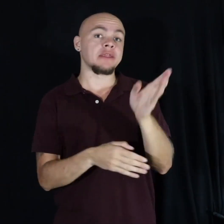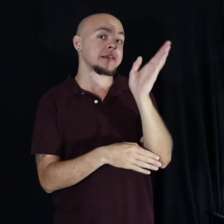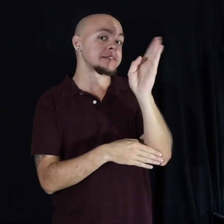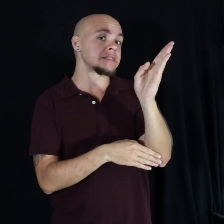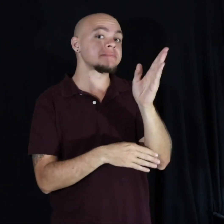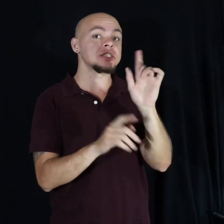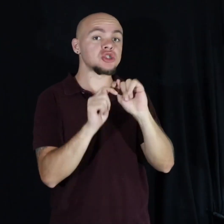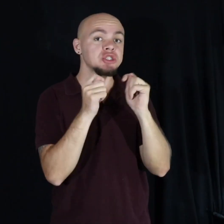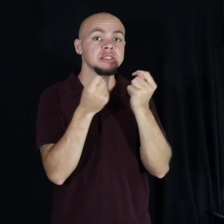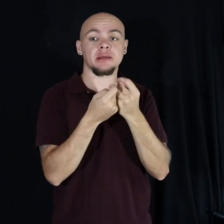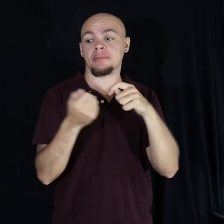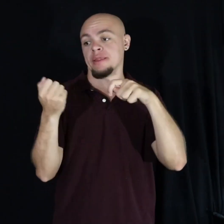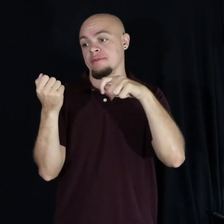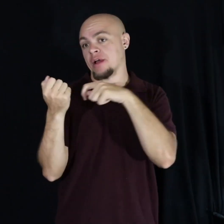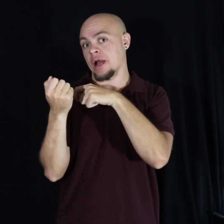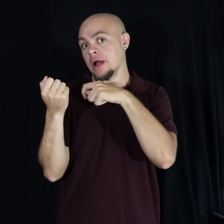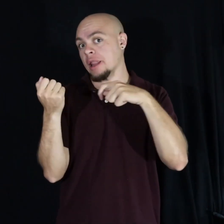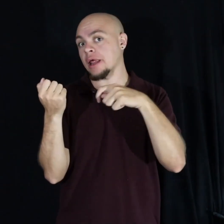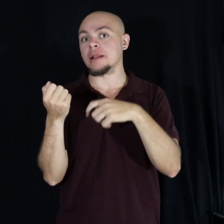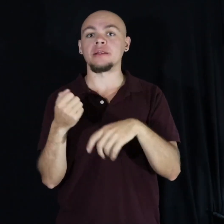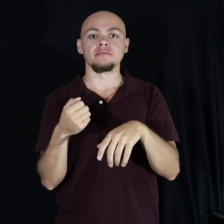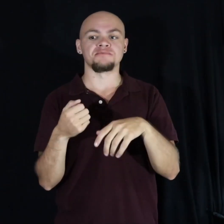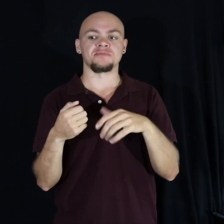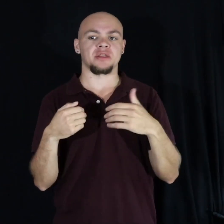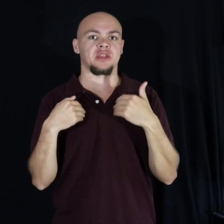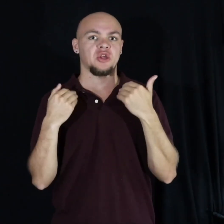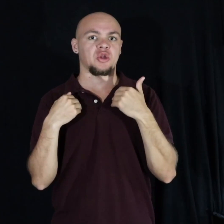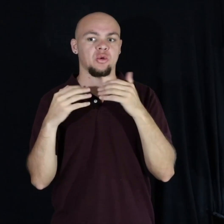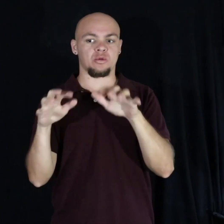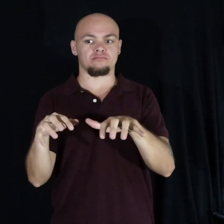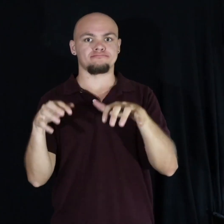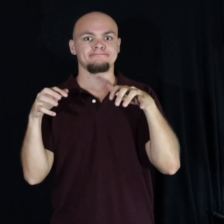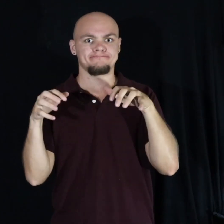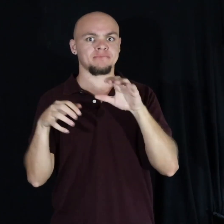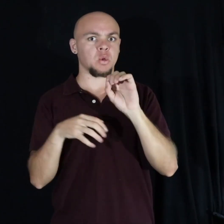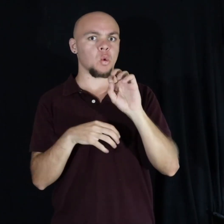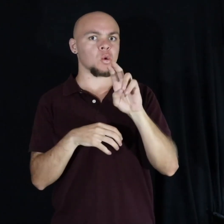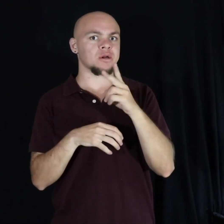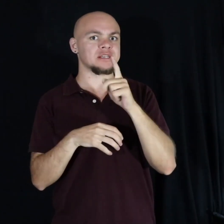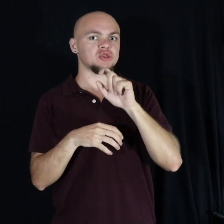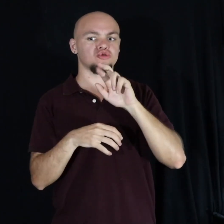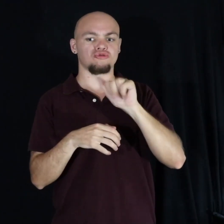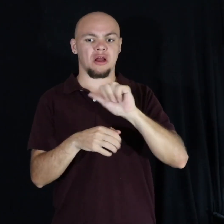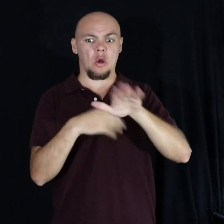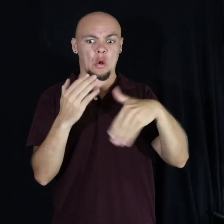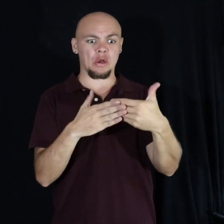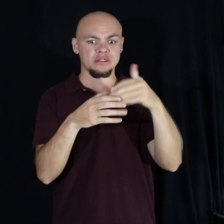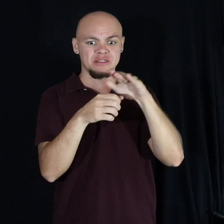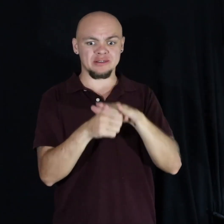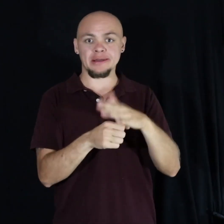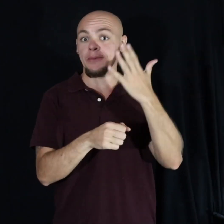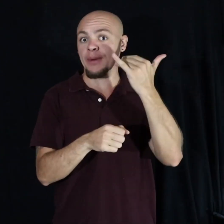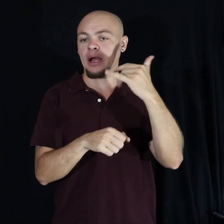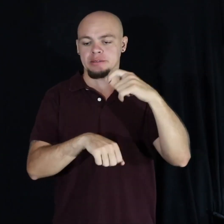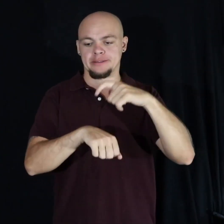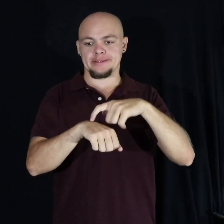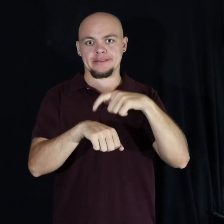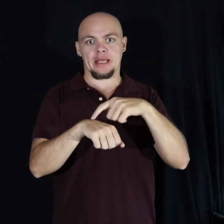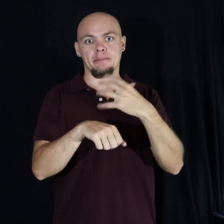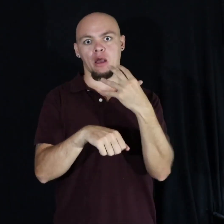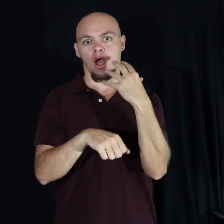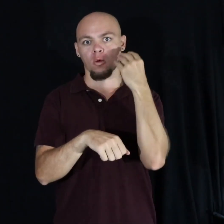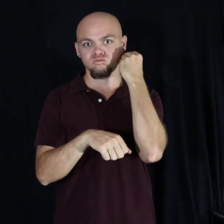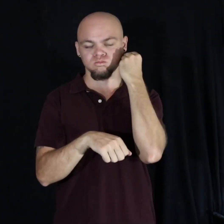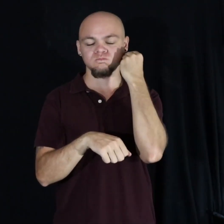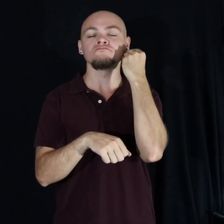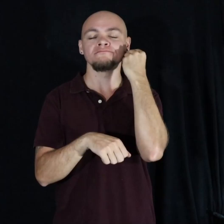playing the violin in the youth symphony orchestra, it all adds stress because it all takes time. Another thing